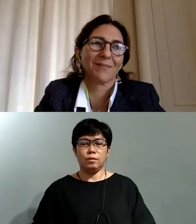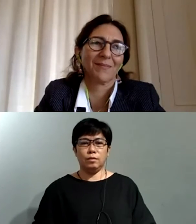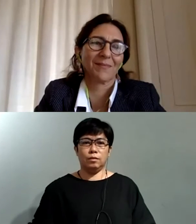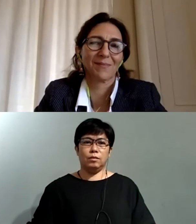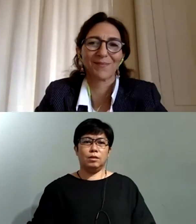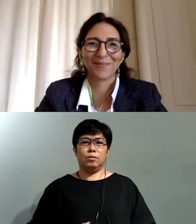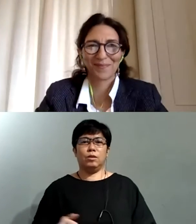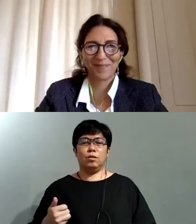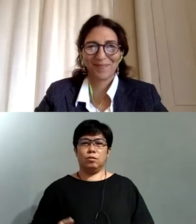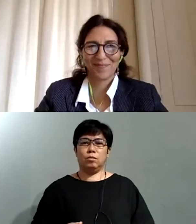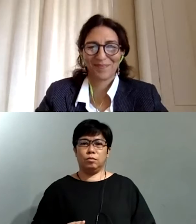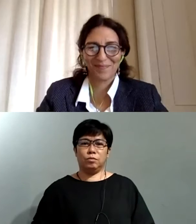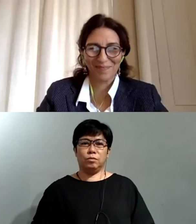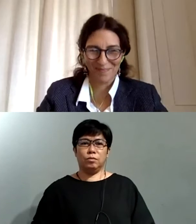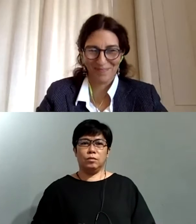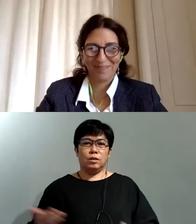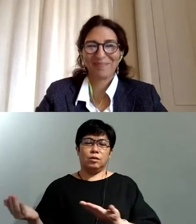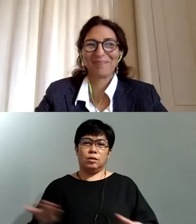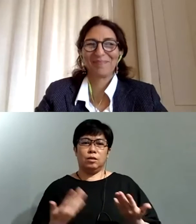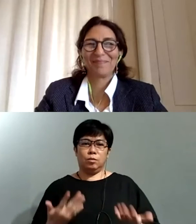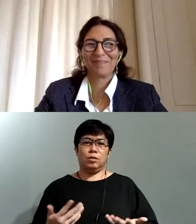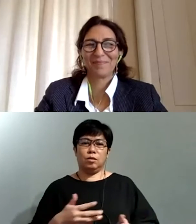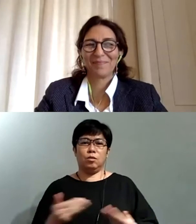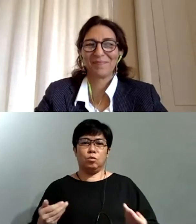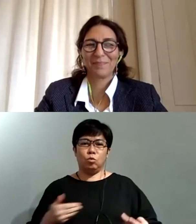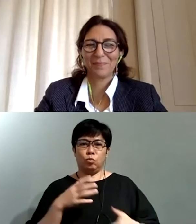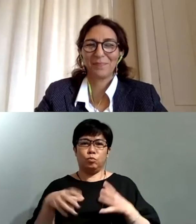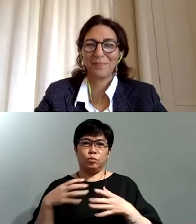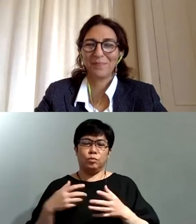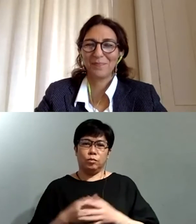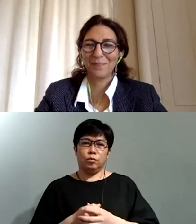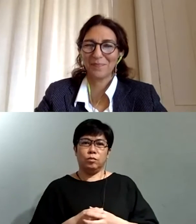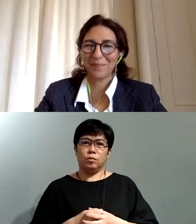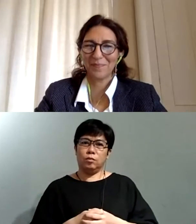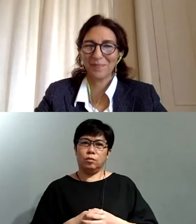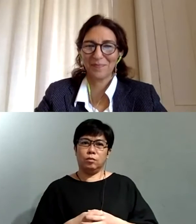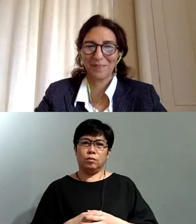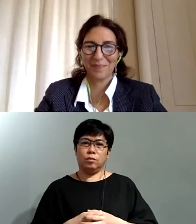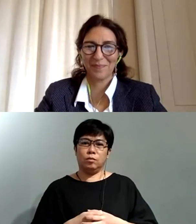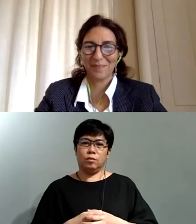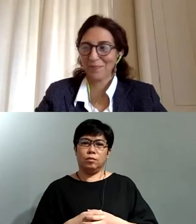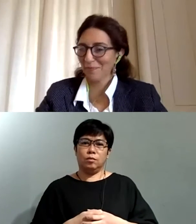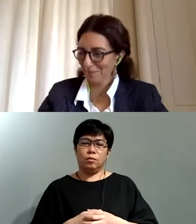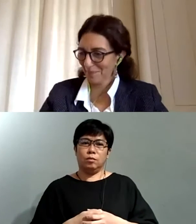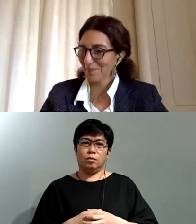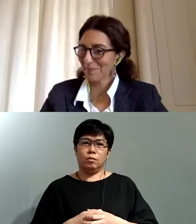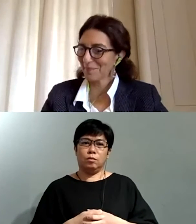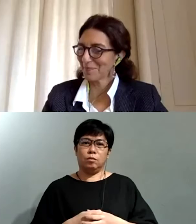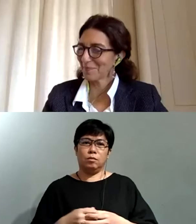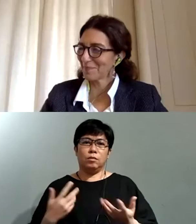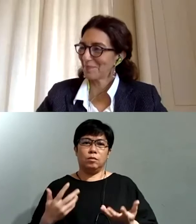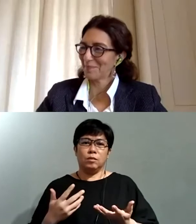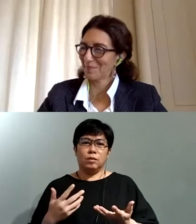Hi everyone, good afternoon. Welcome to Social Enterprise Summit 2020 International Symposium. Thank you for joining